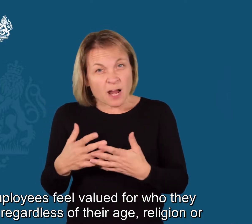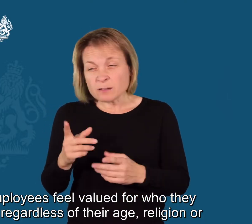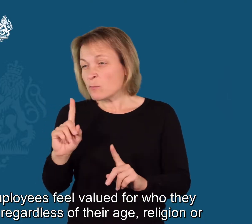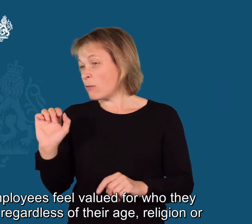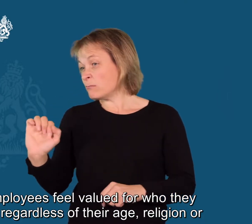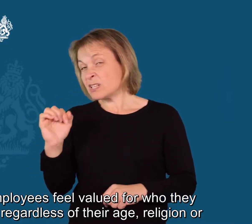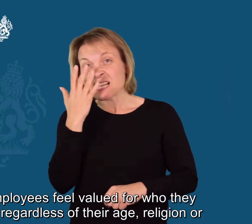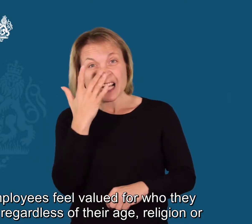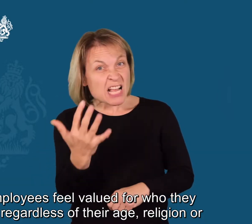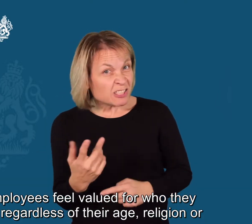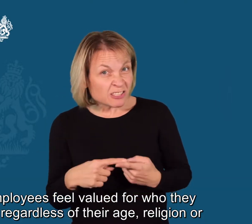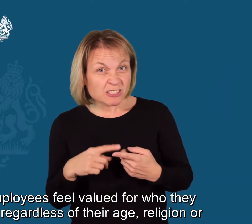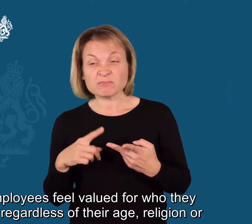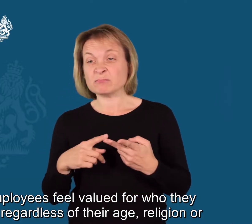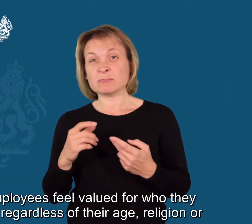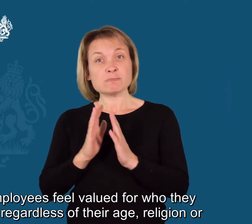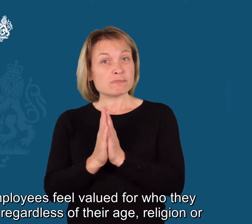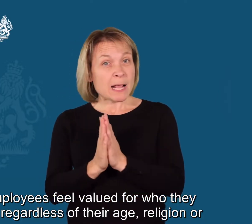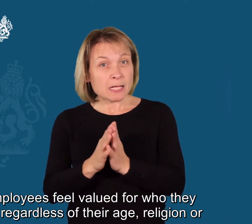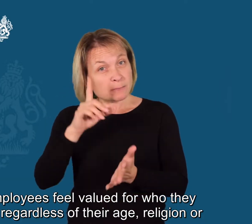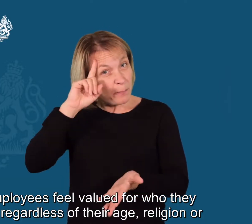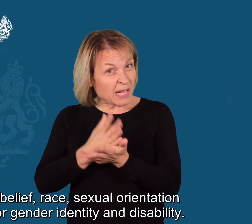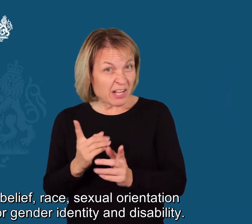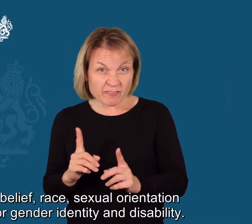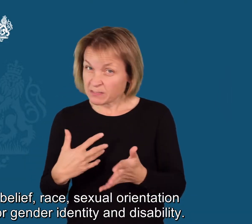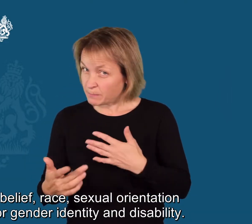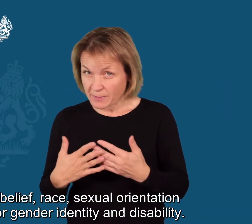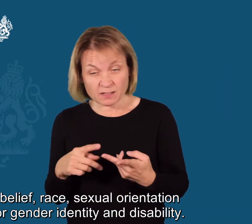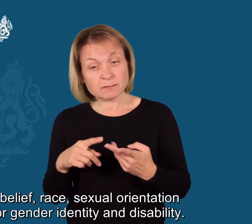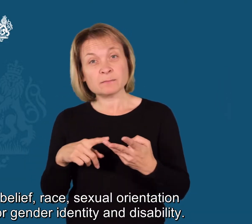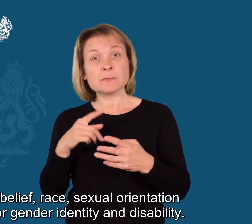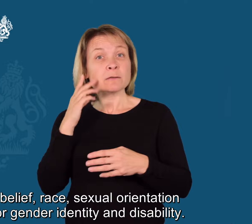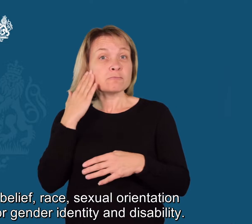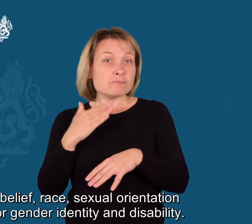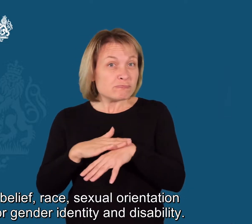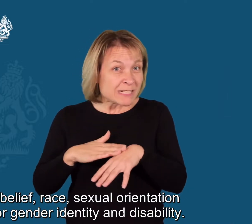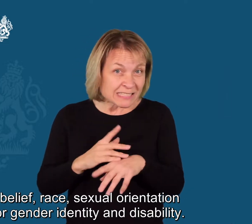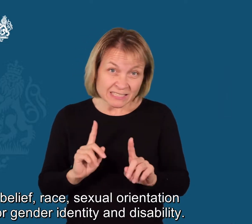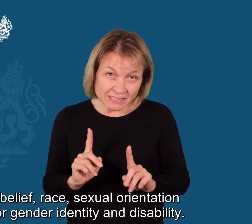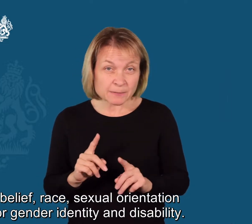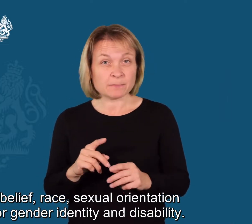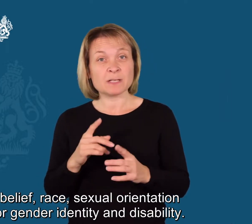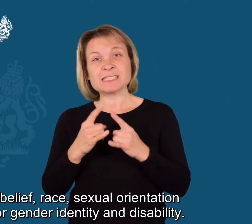age, religion or belief, race, sexual orientation or gender identity and disability.